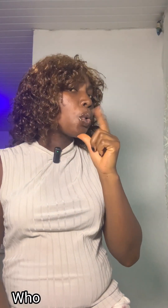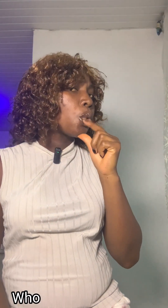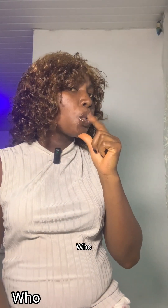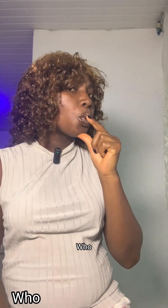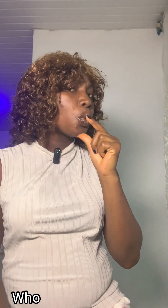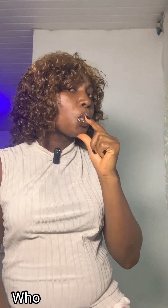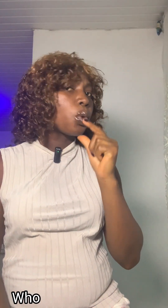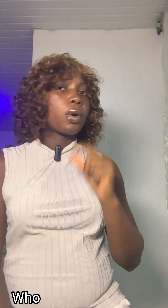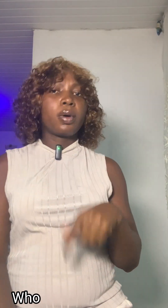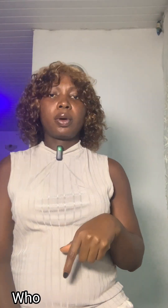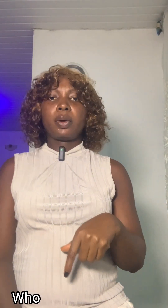who,